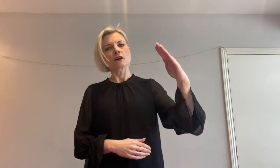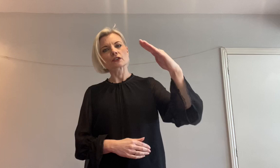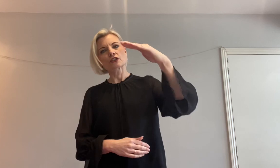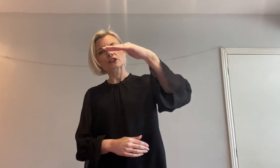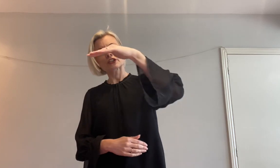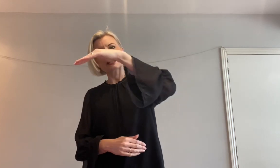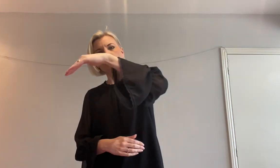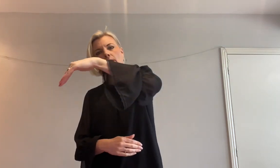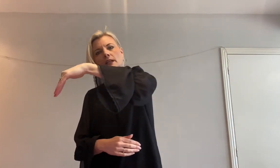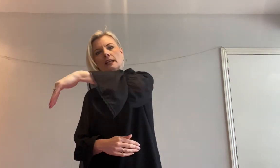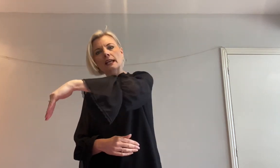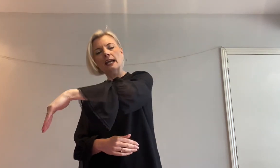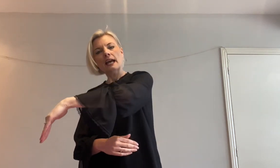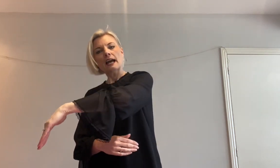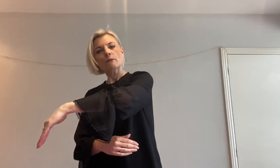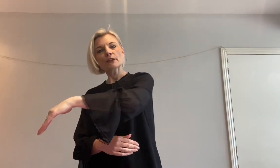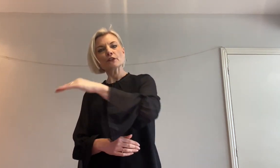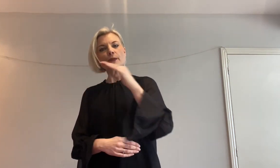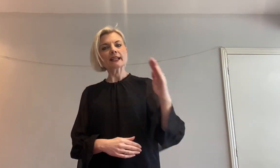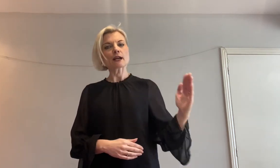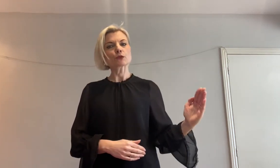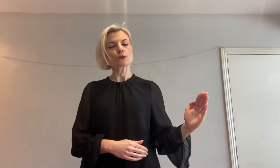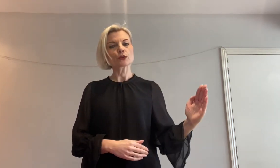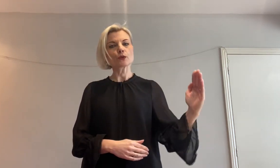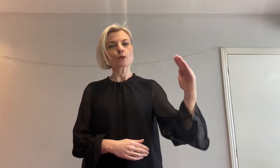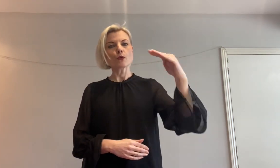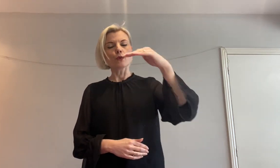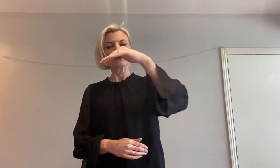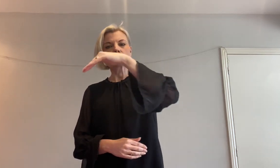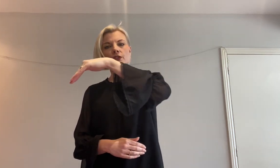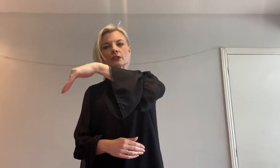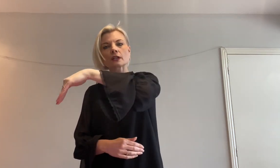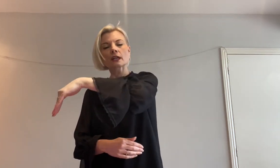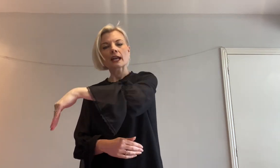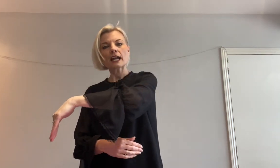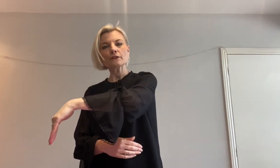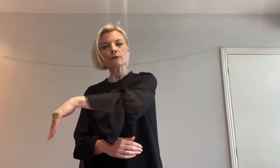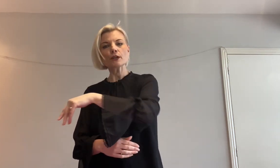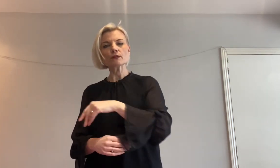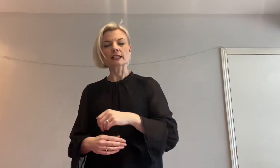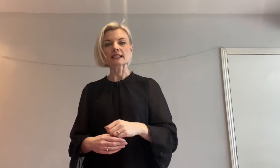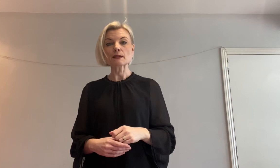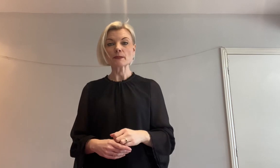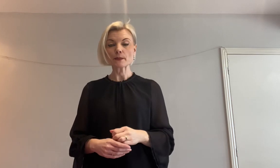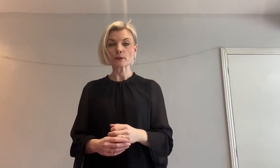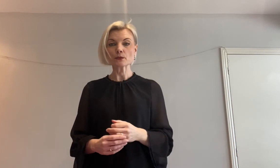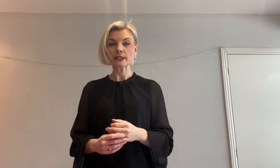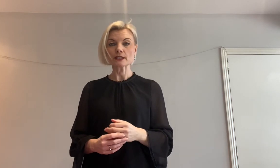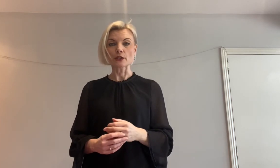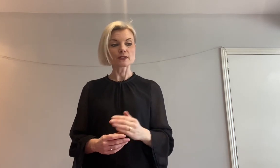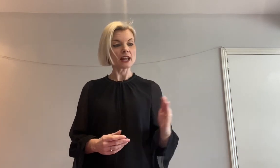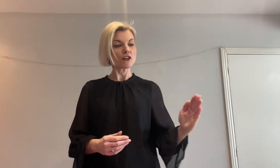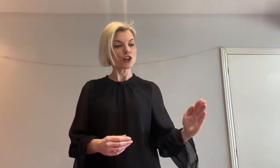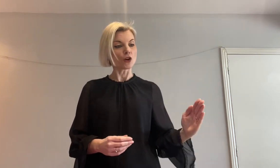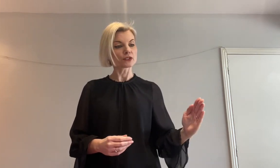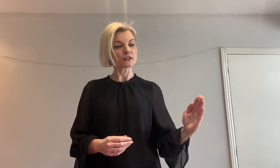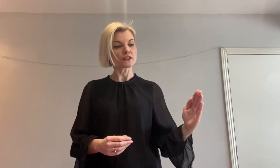arched shape. And when you've been out doing your walks, have you noticed in people's windows there are lots of